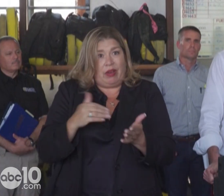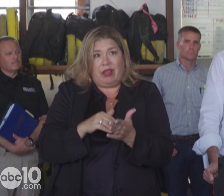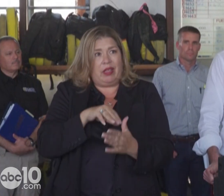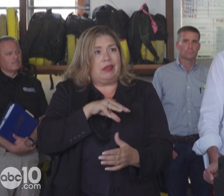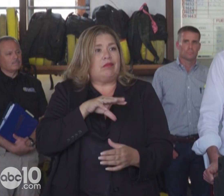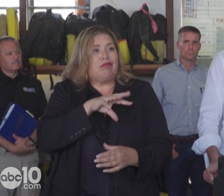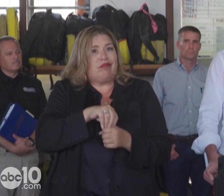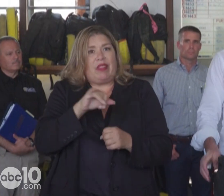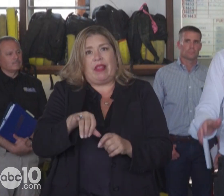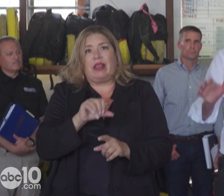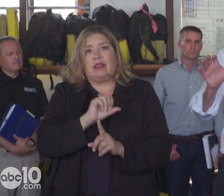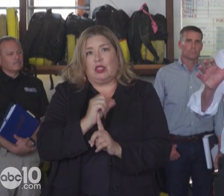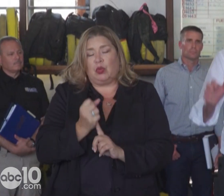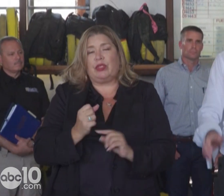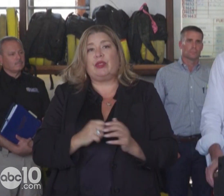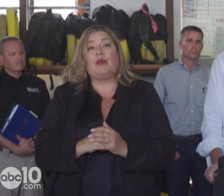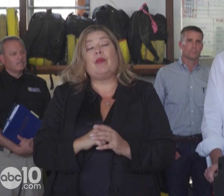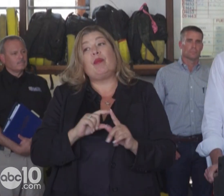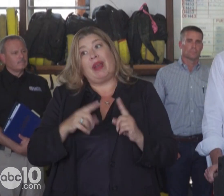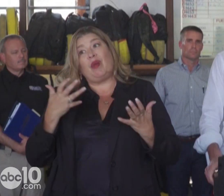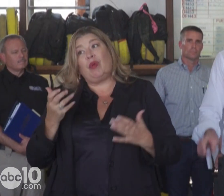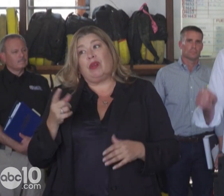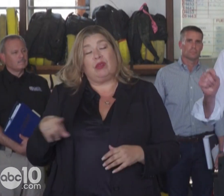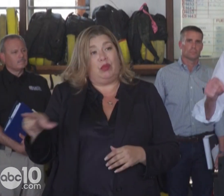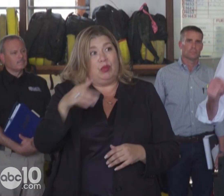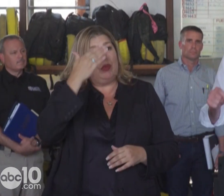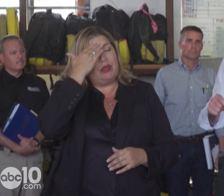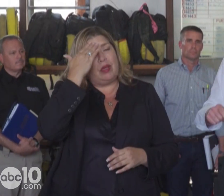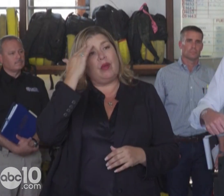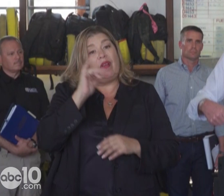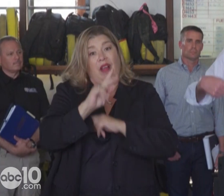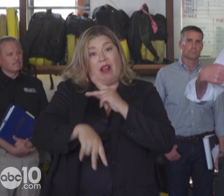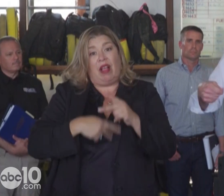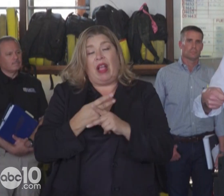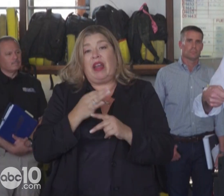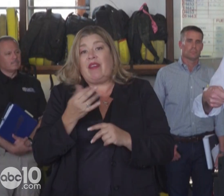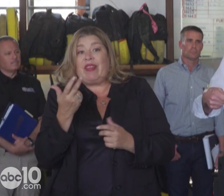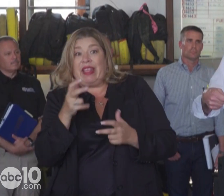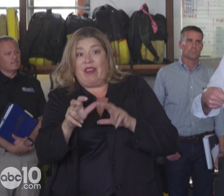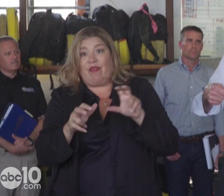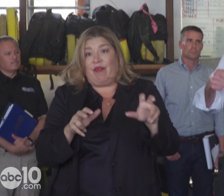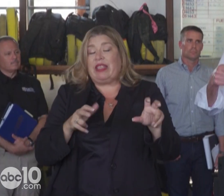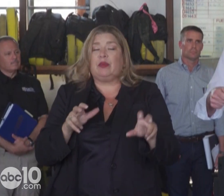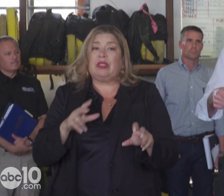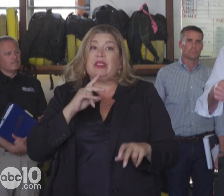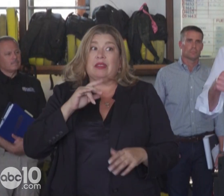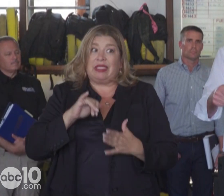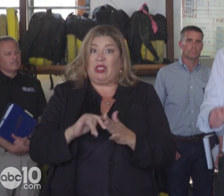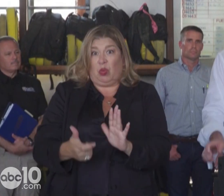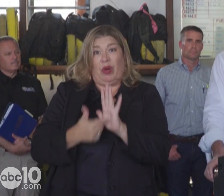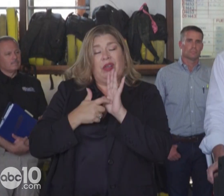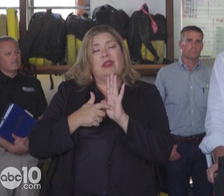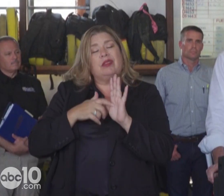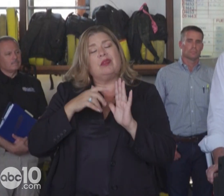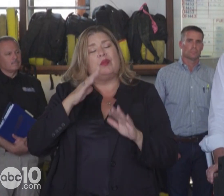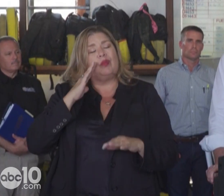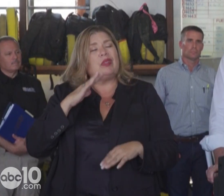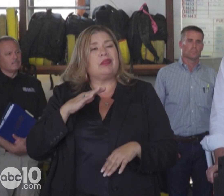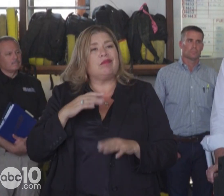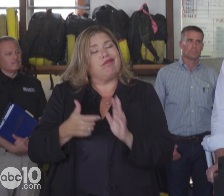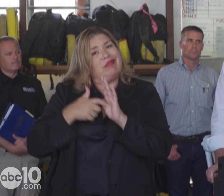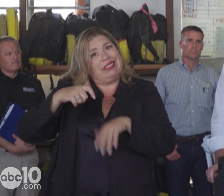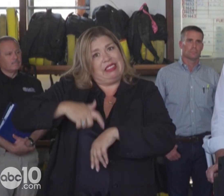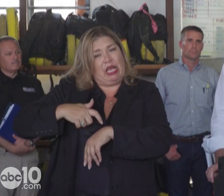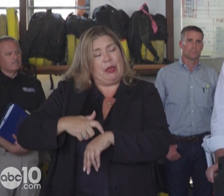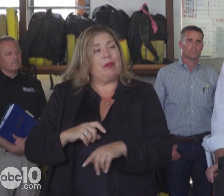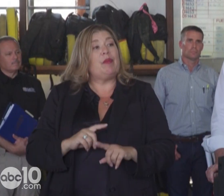this position. But I do want folks to know the kind of investments that are necessary will take a little bit of time. But with all